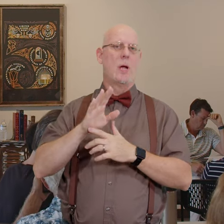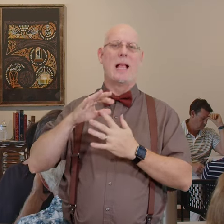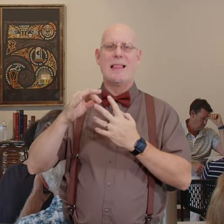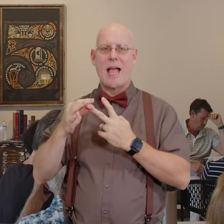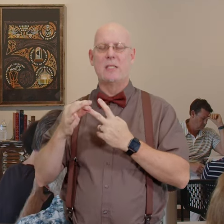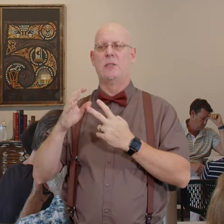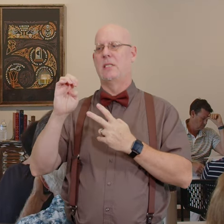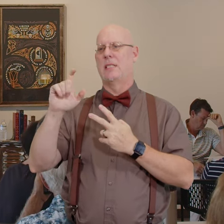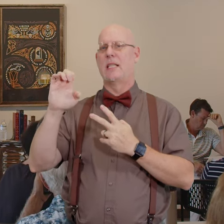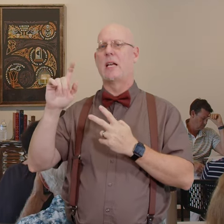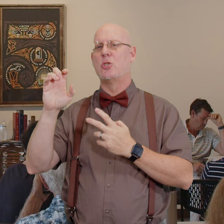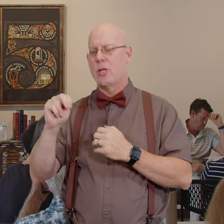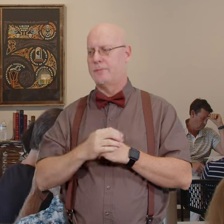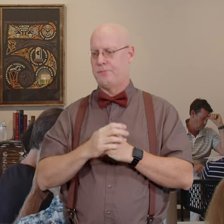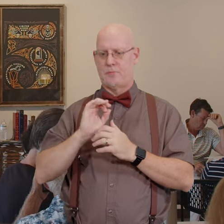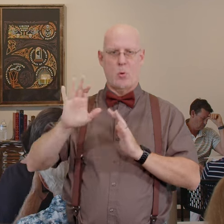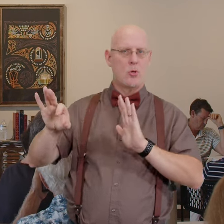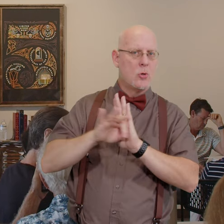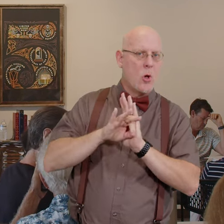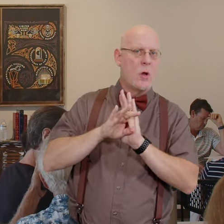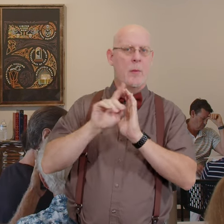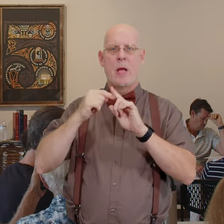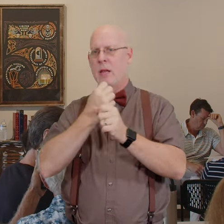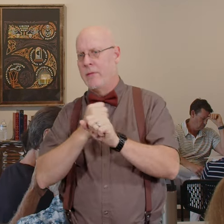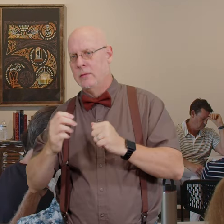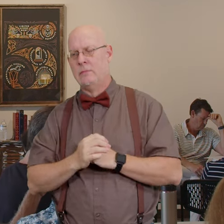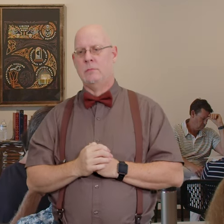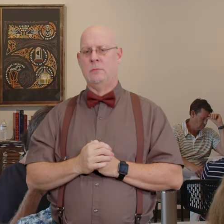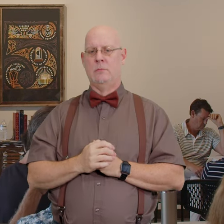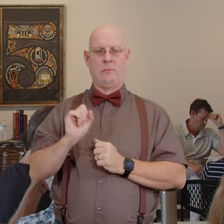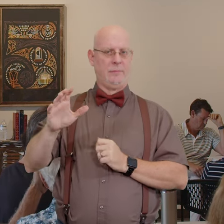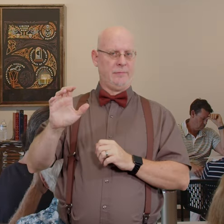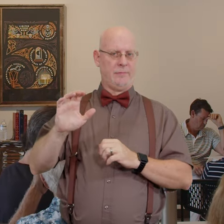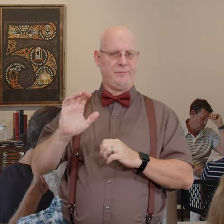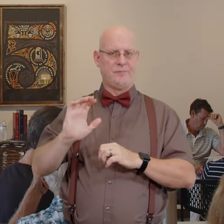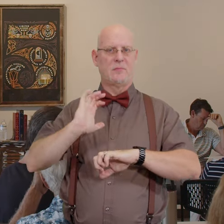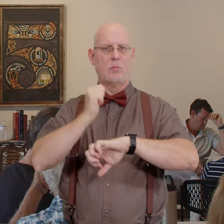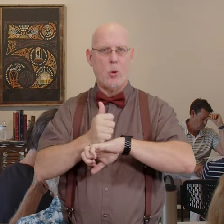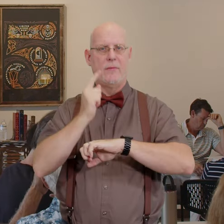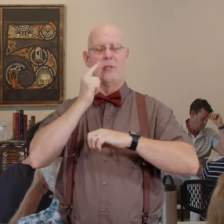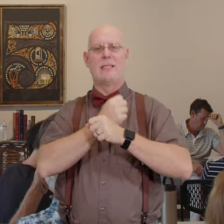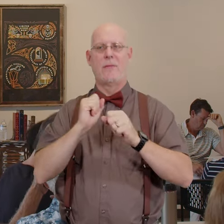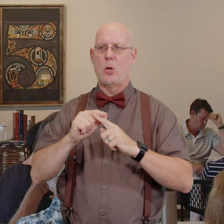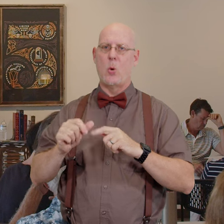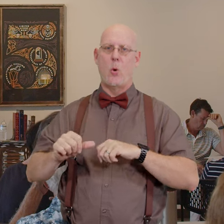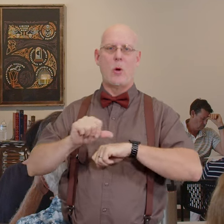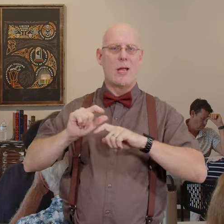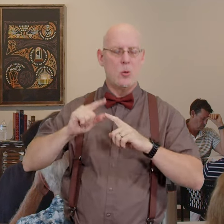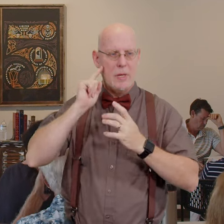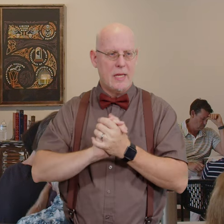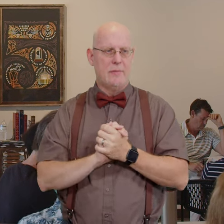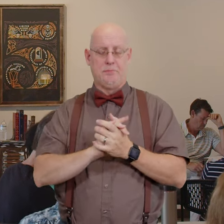or elect or election or chosen in reference to salvation or appointed to salvation or ordained